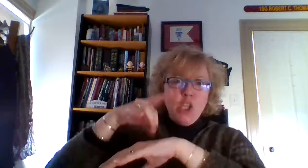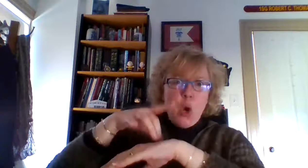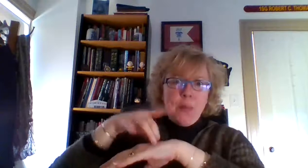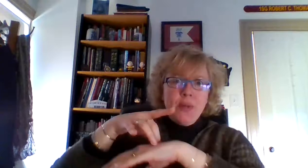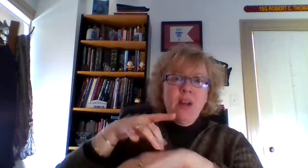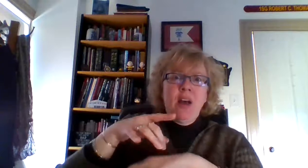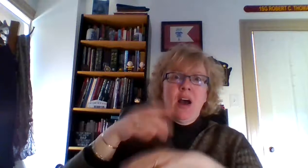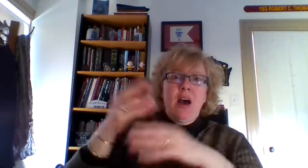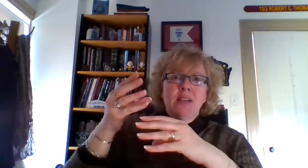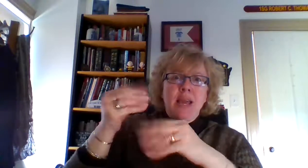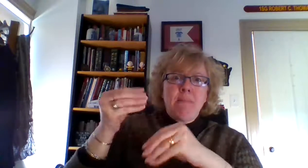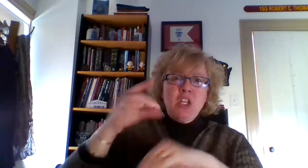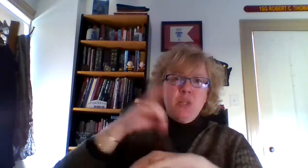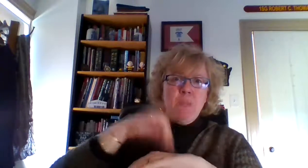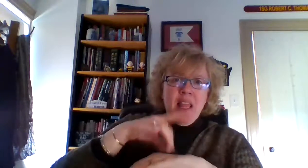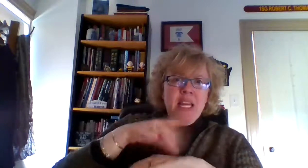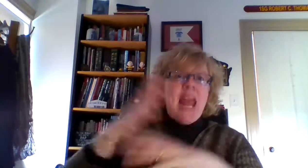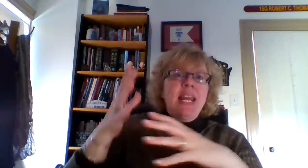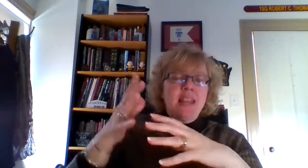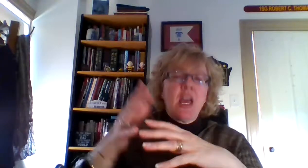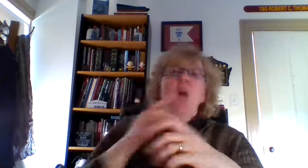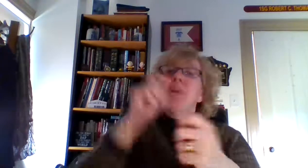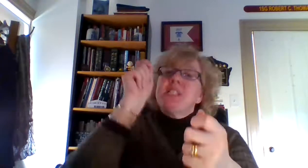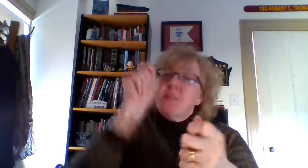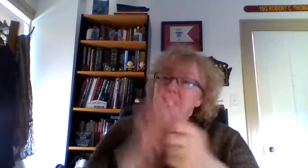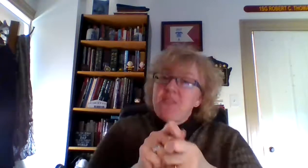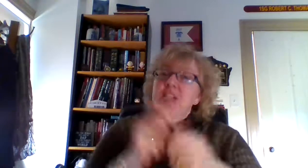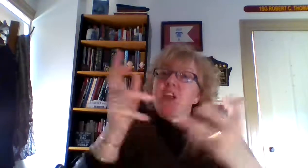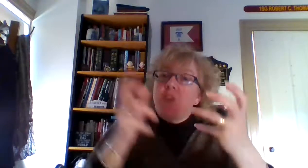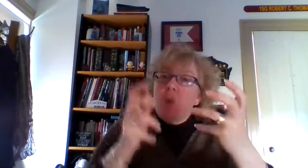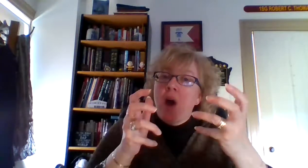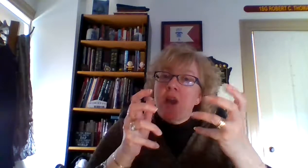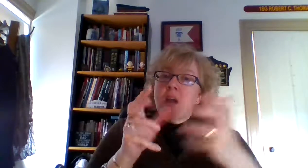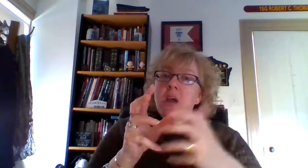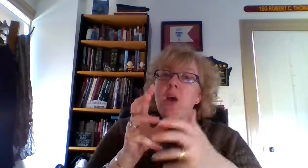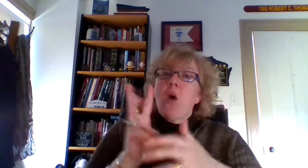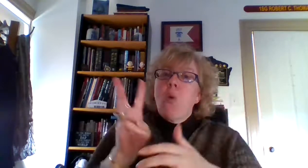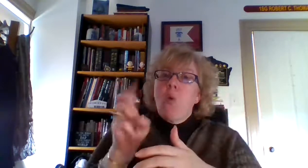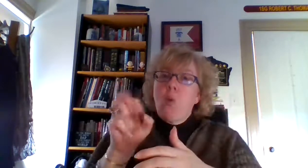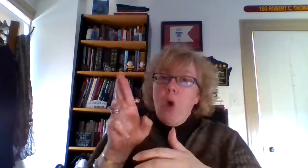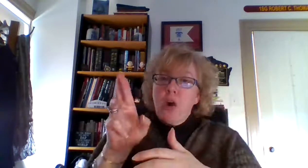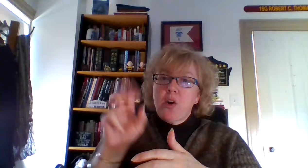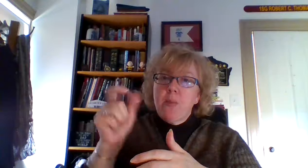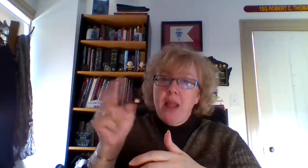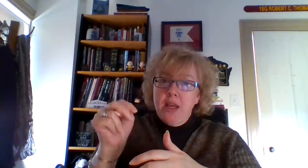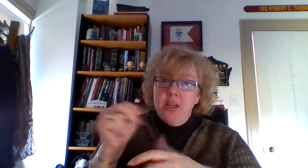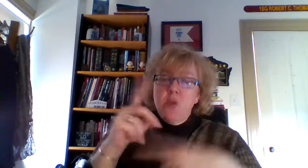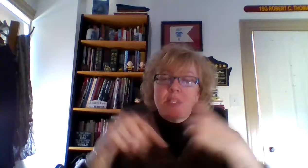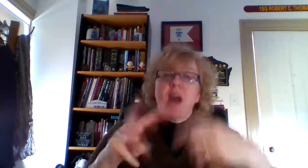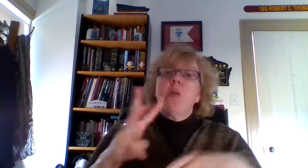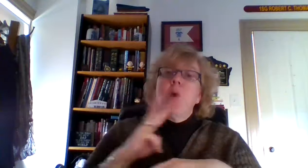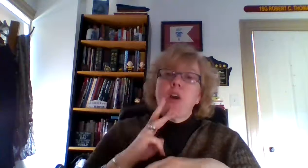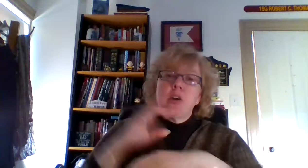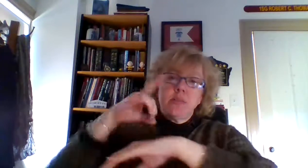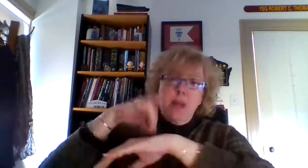cantaloupe, like mushmelon, anything. But specifically, if you wanted watermelon, you sign water and